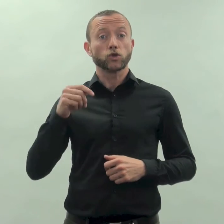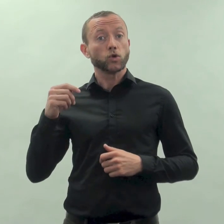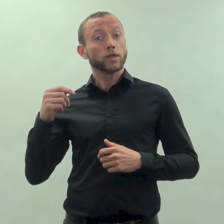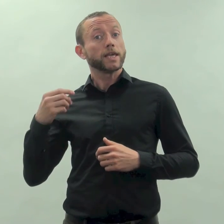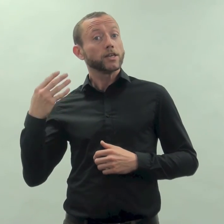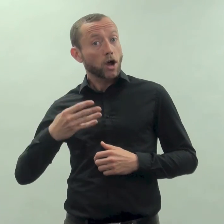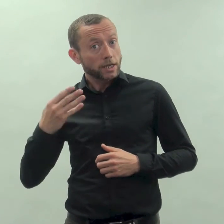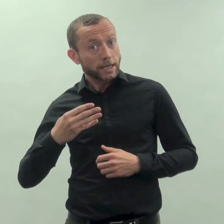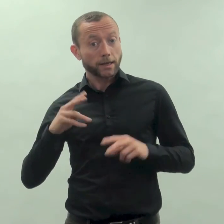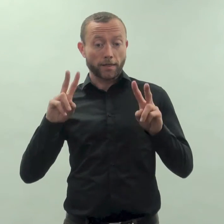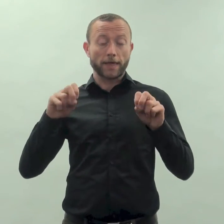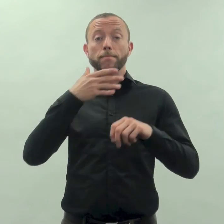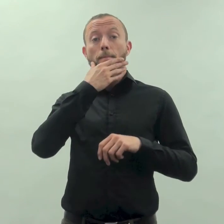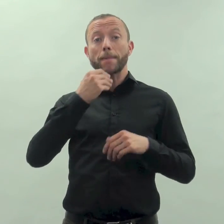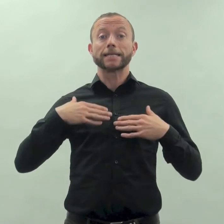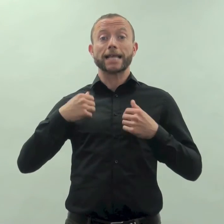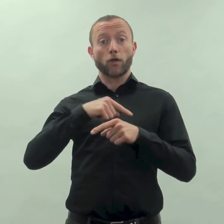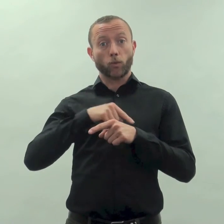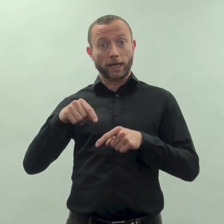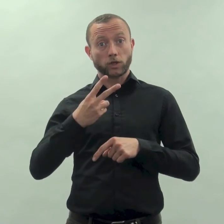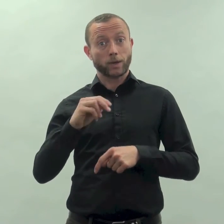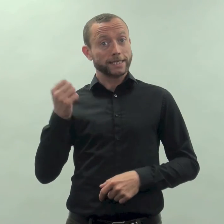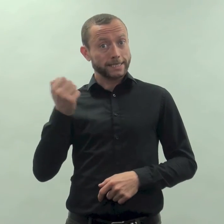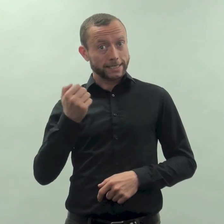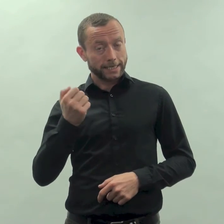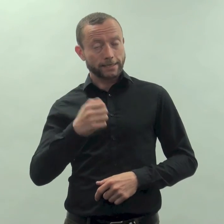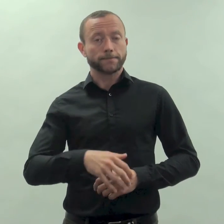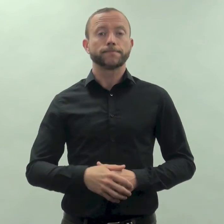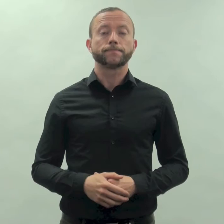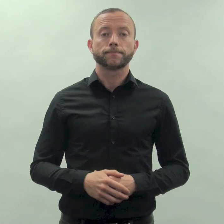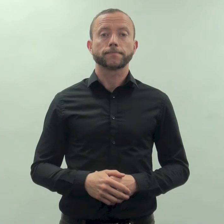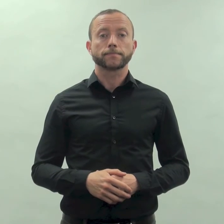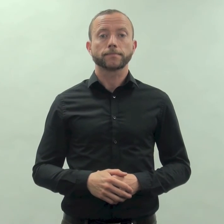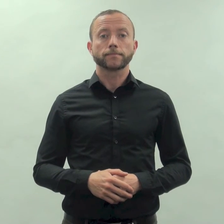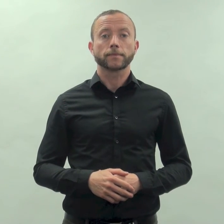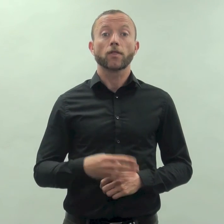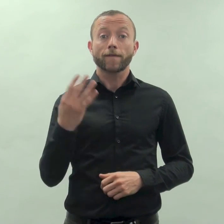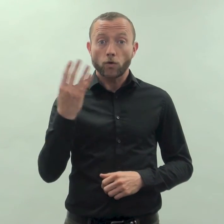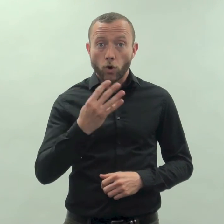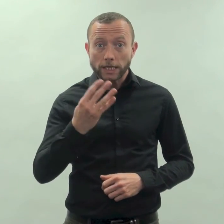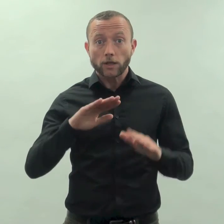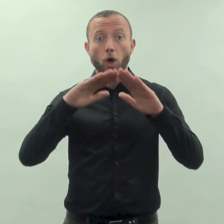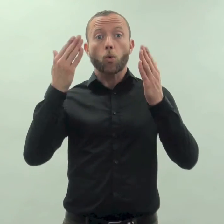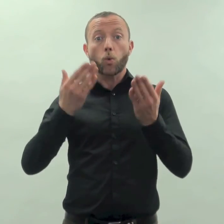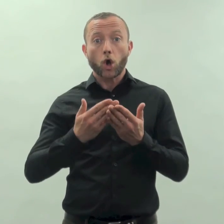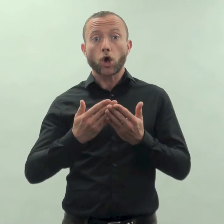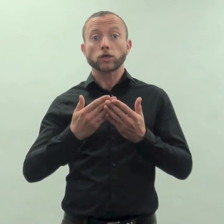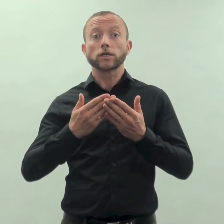to the 19th of June, Men's Health Week 2016. 14th of June, the World